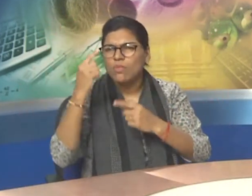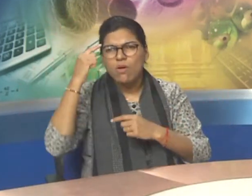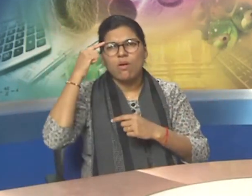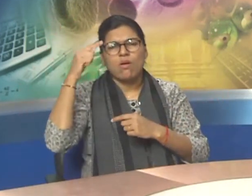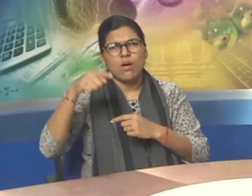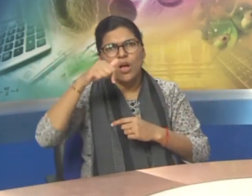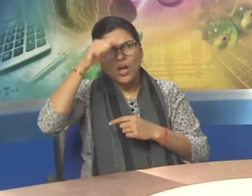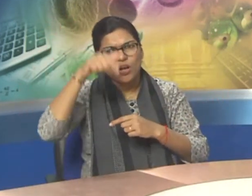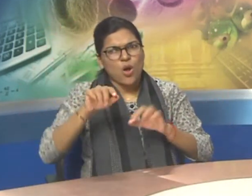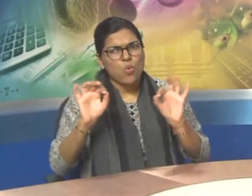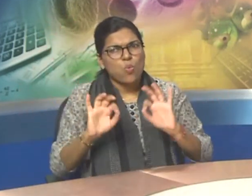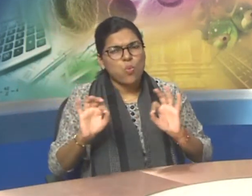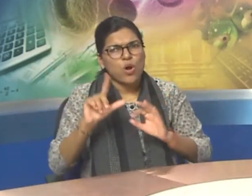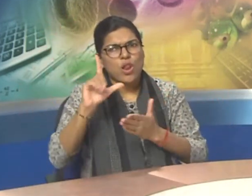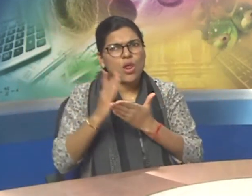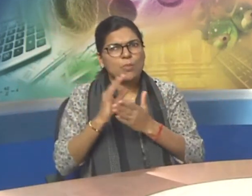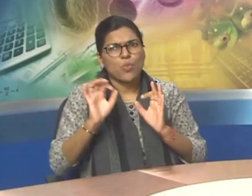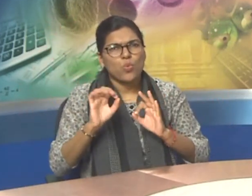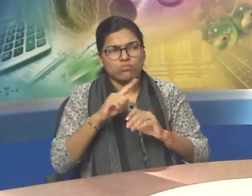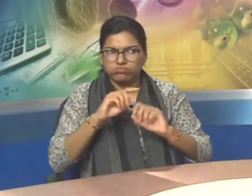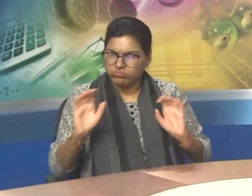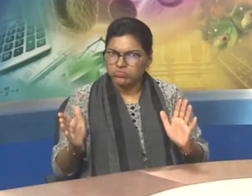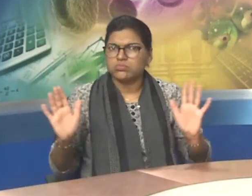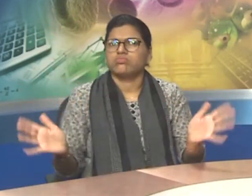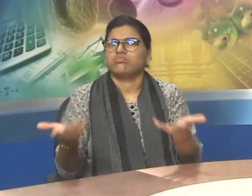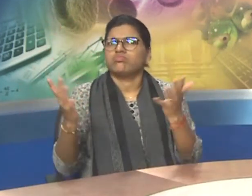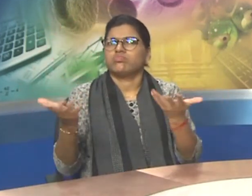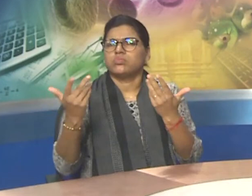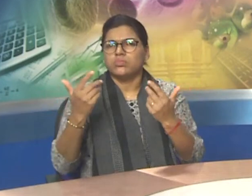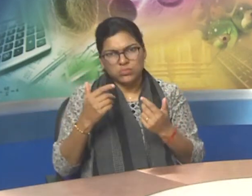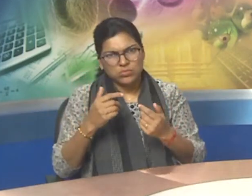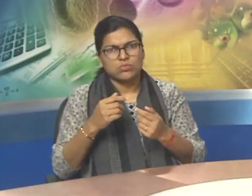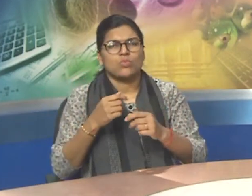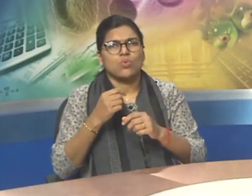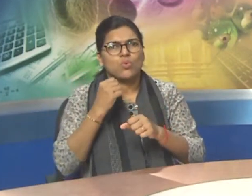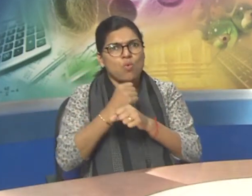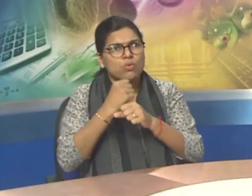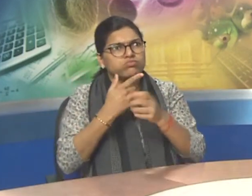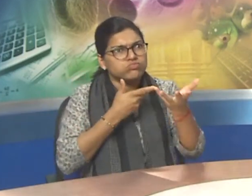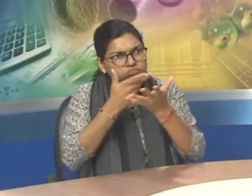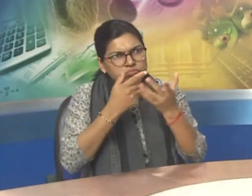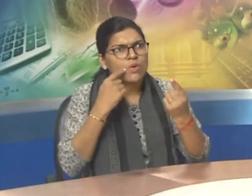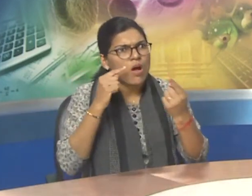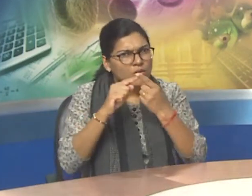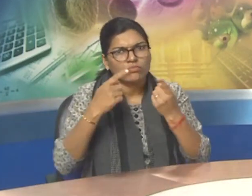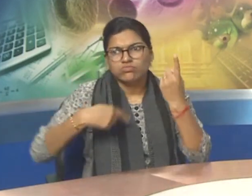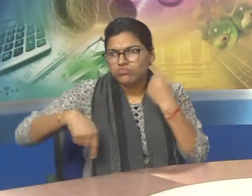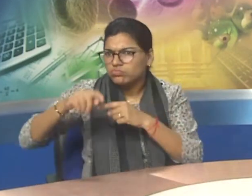He made several significant contributions to the library profession.